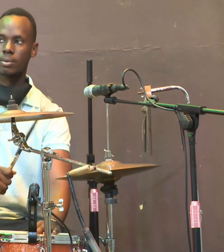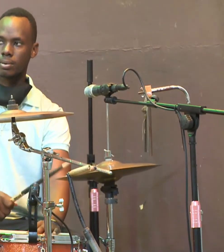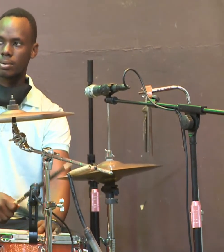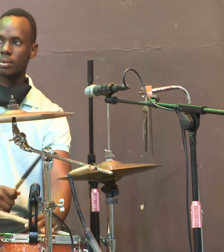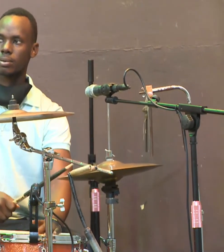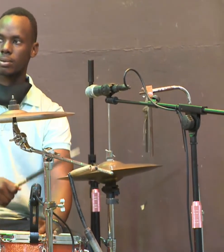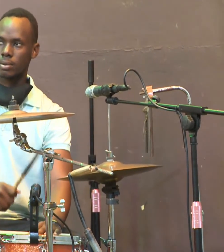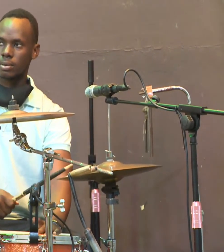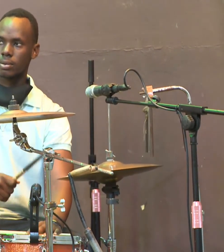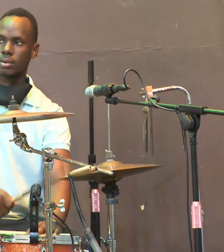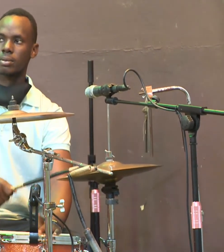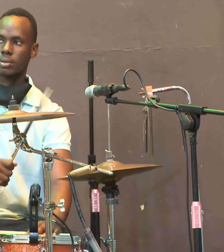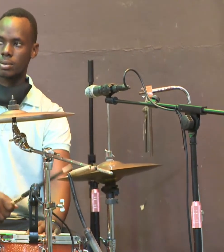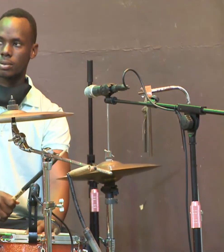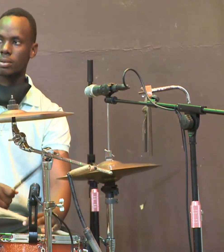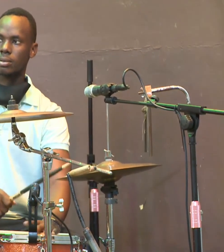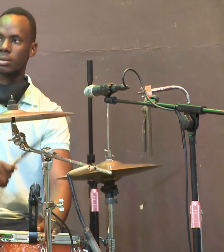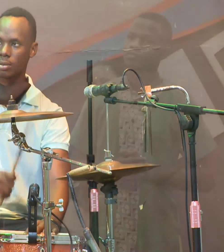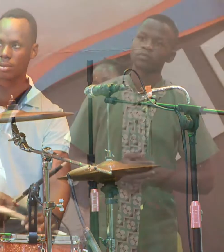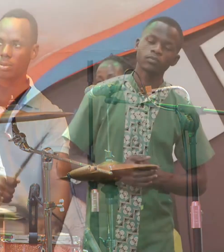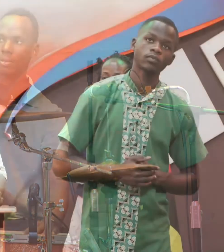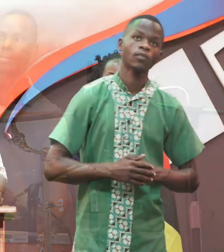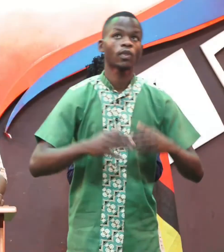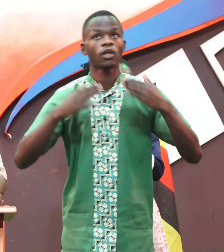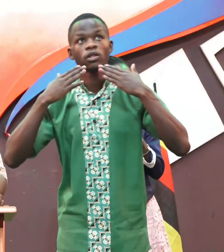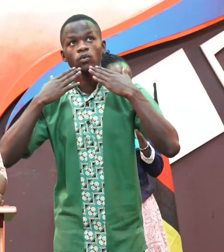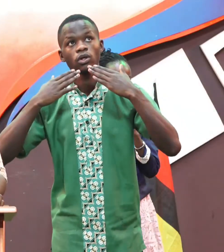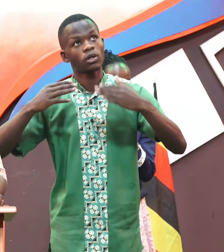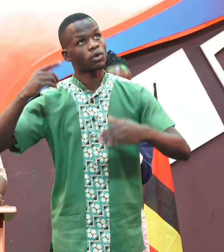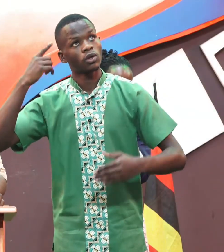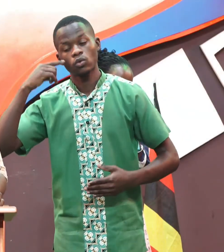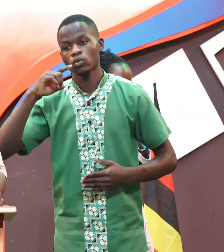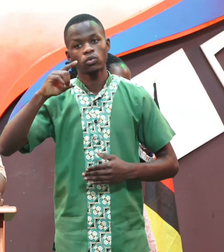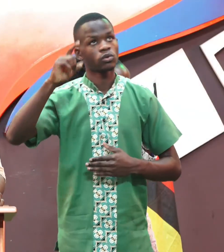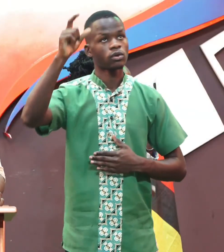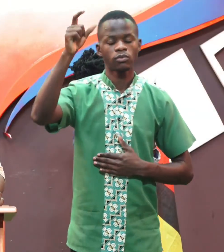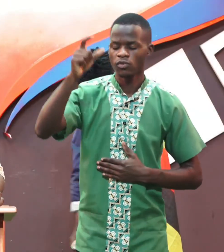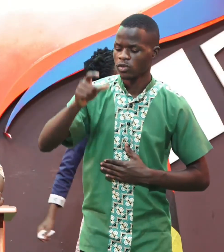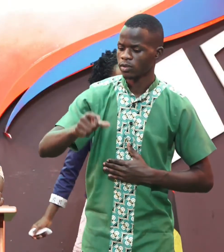ebbanja, wanyamba wantasa. Webale